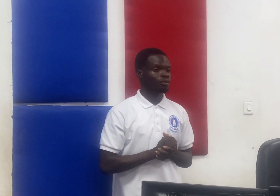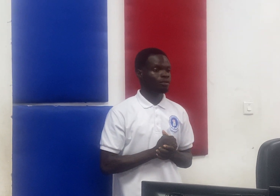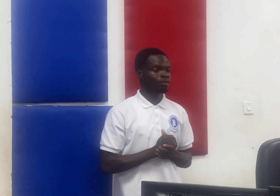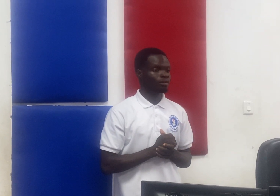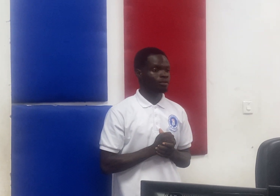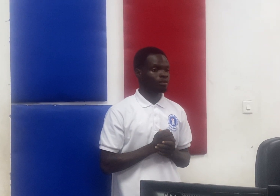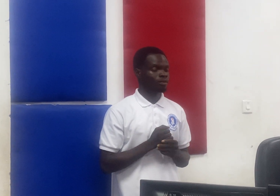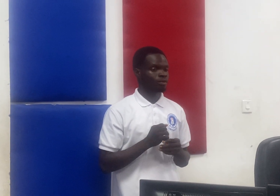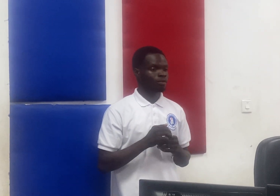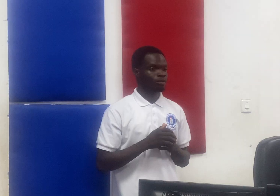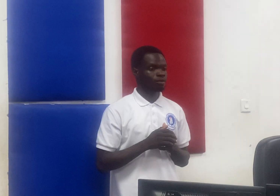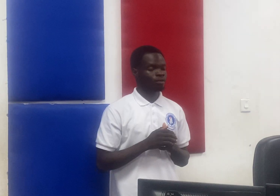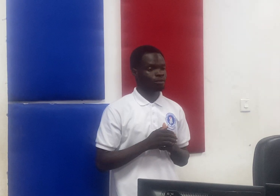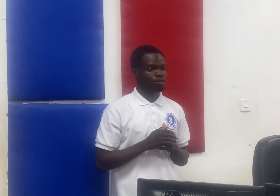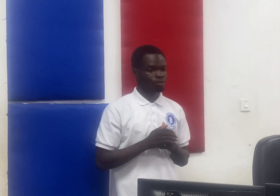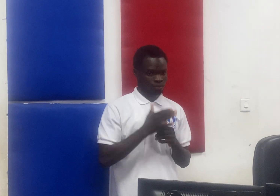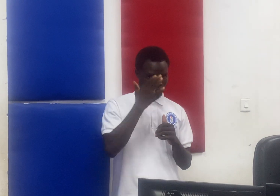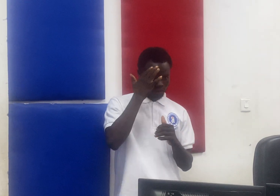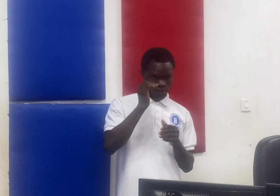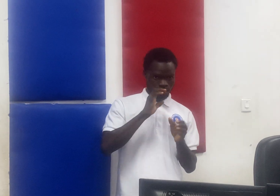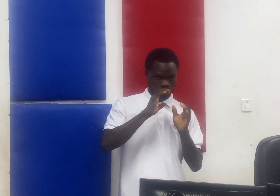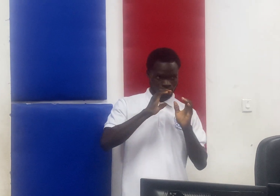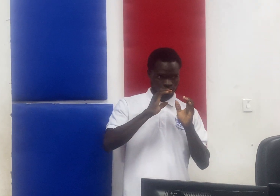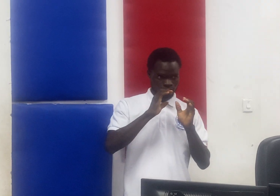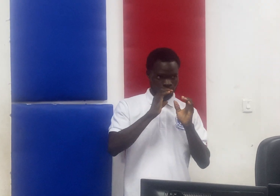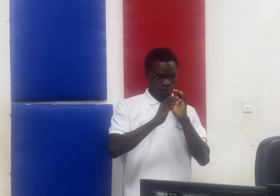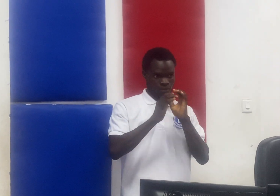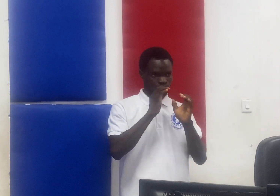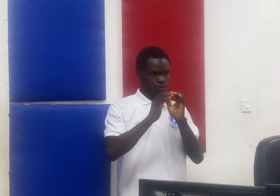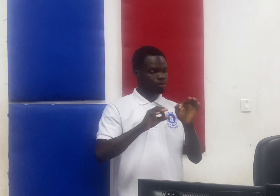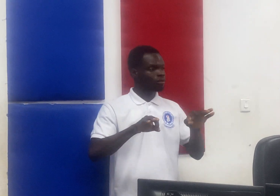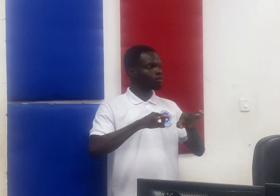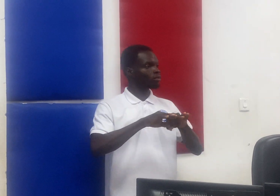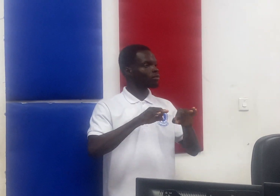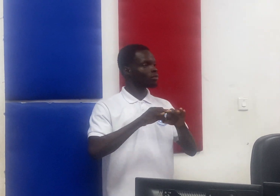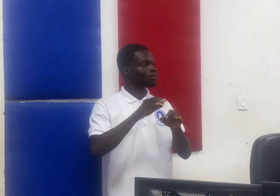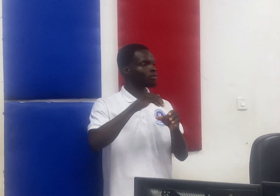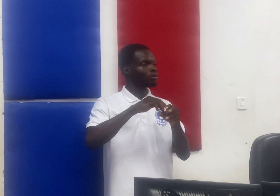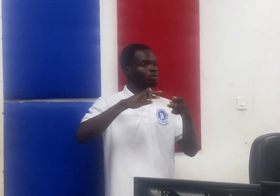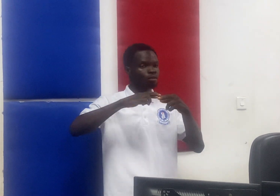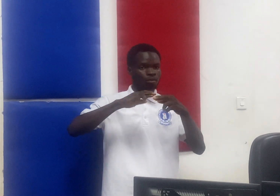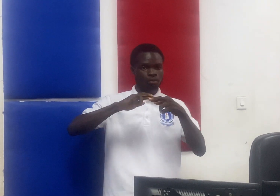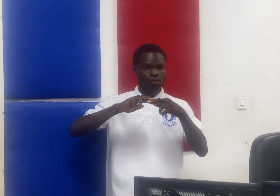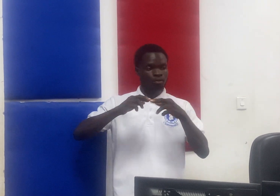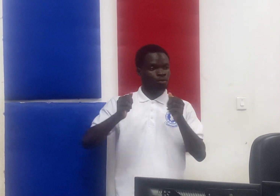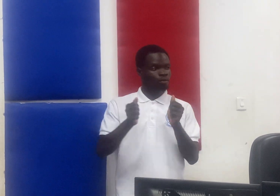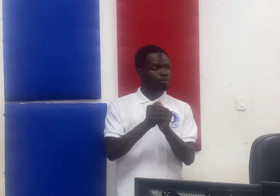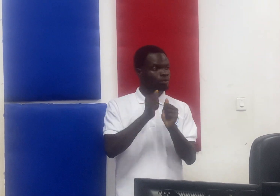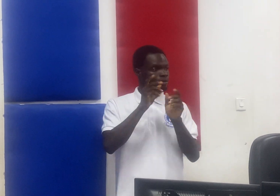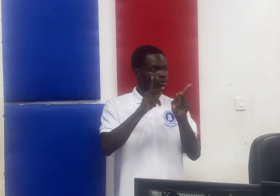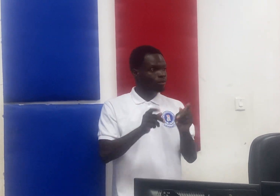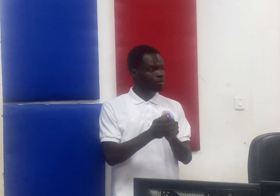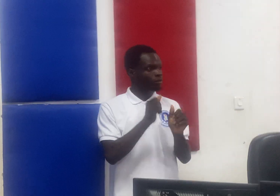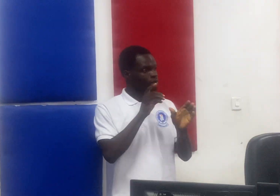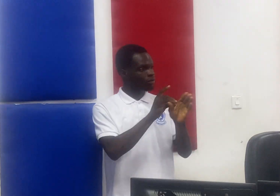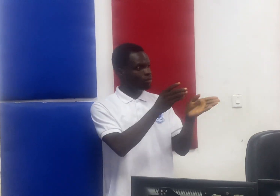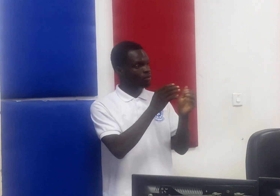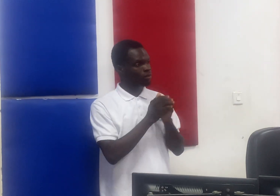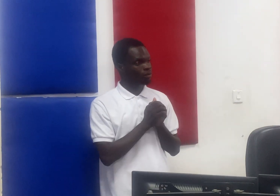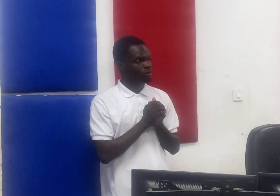So why is communication important in relationship involving persons with disabilities? When we come to our